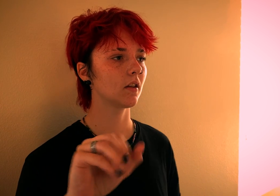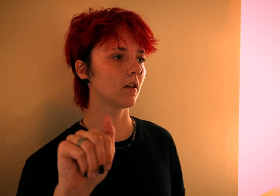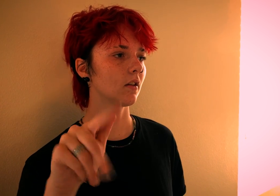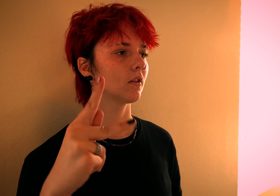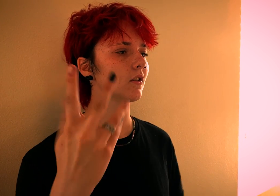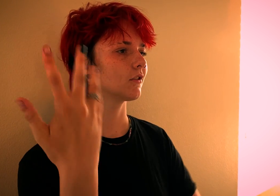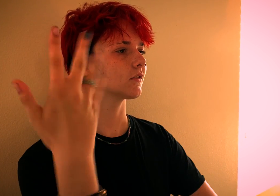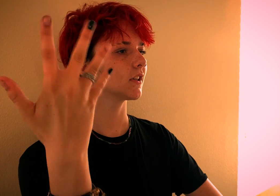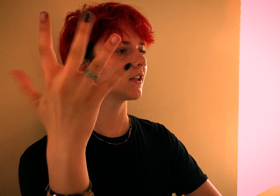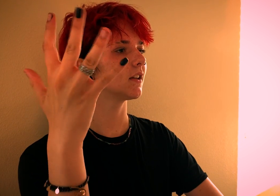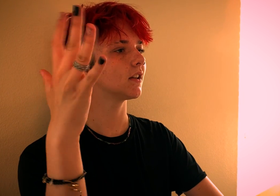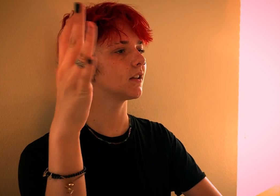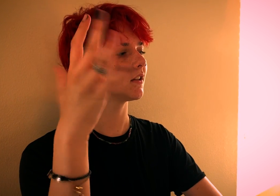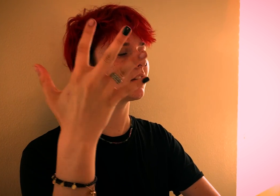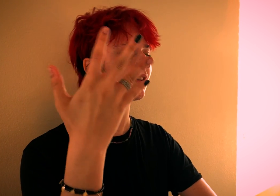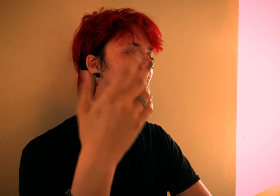The oak tree